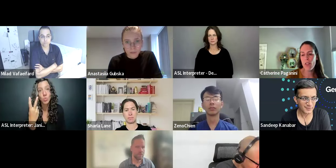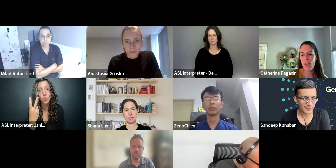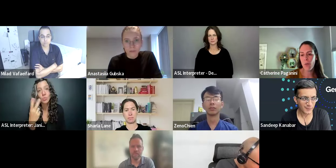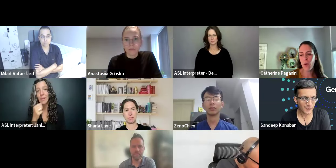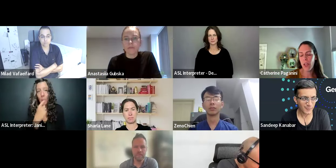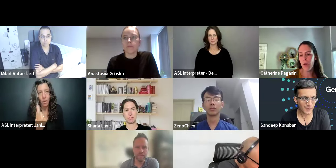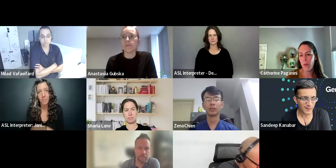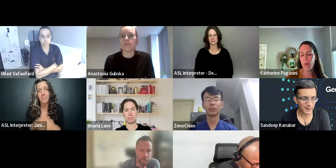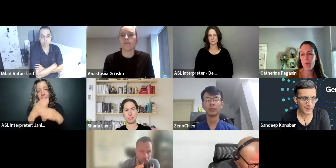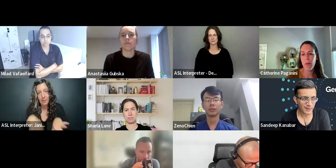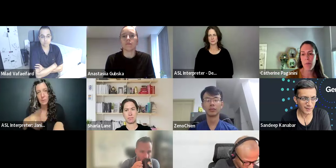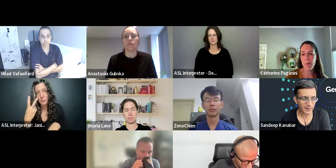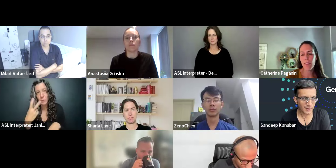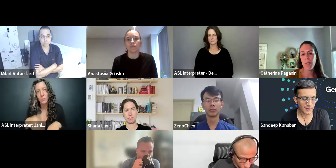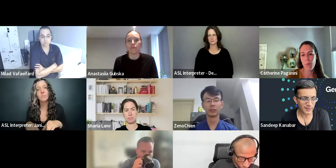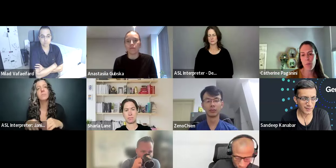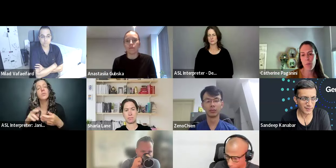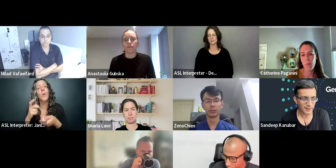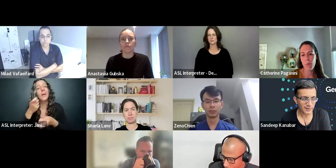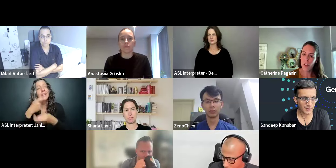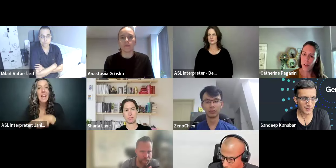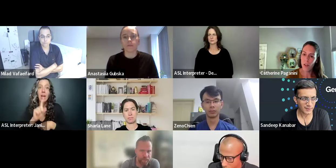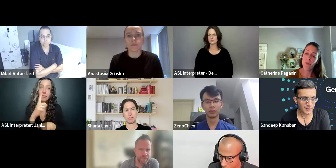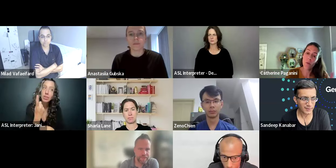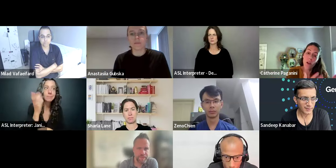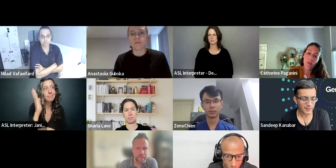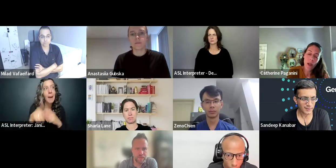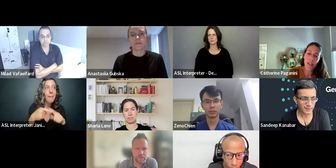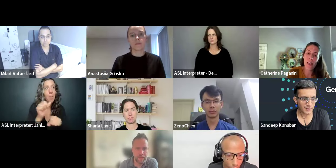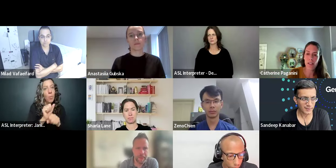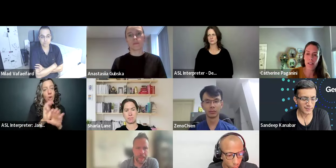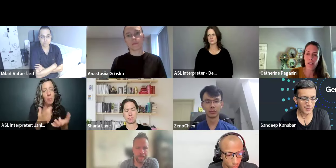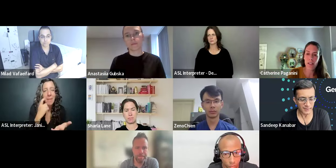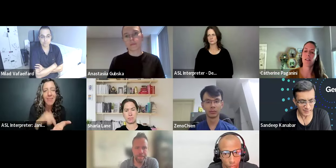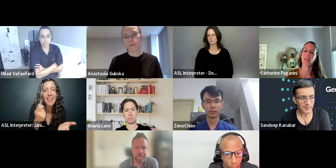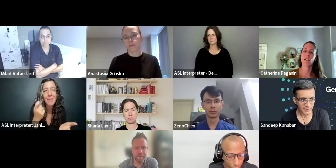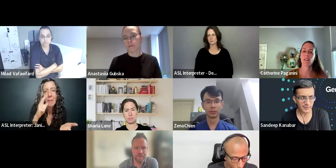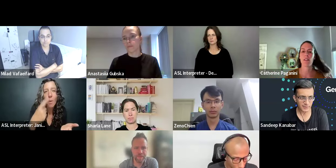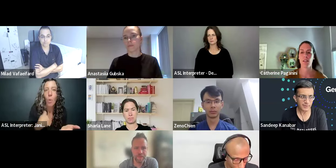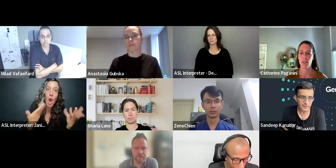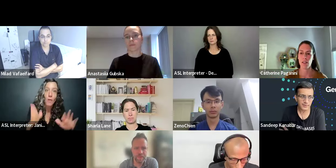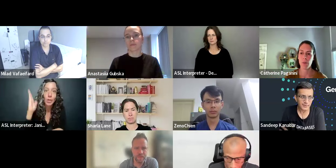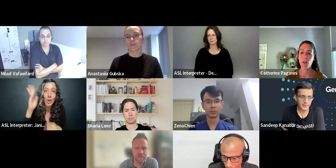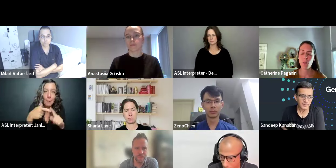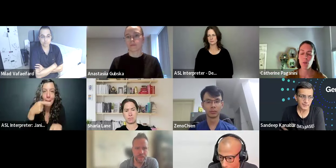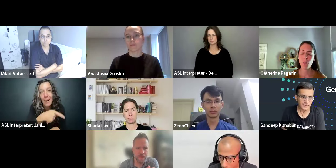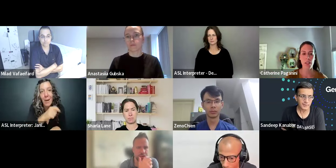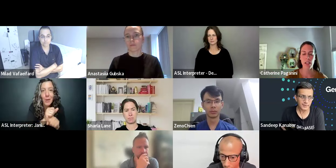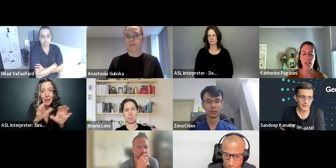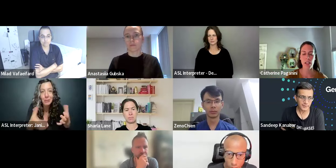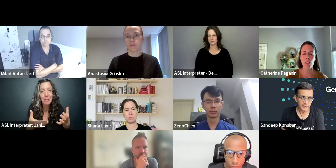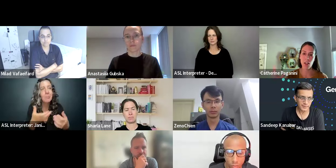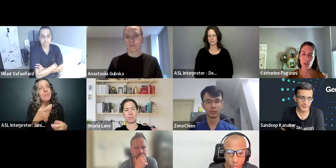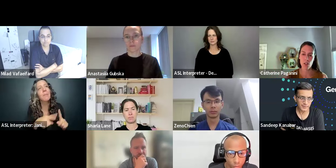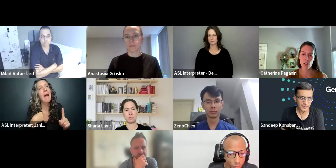doing just the working group, which might be a little bit boring, you know, because we've done one already and it's like it could